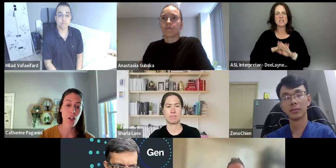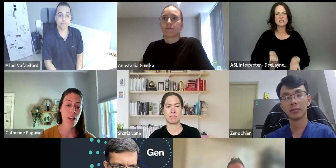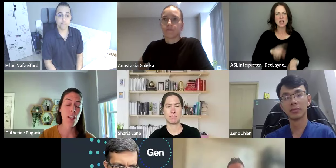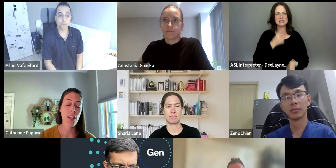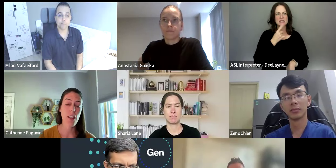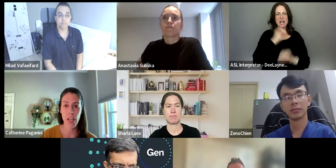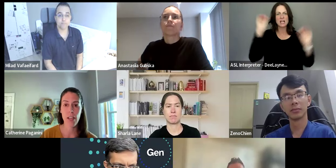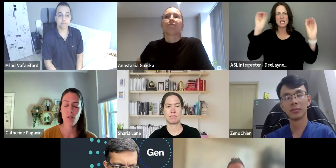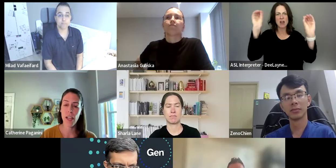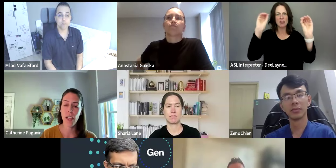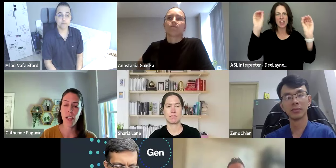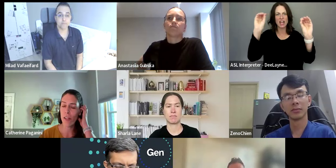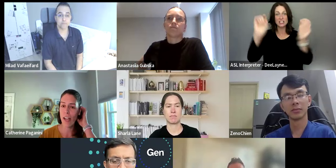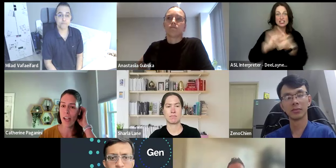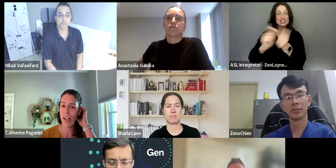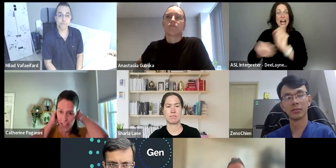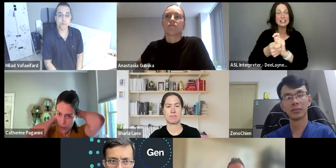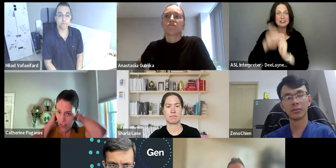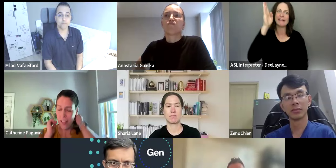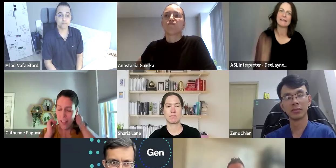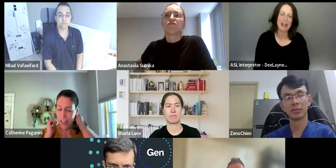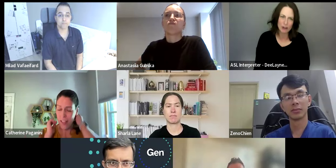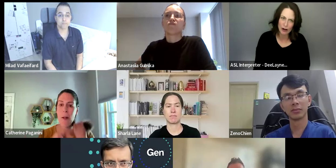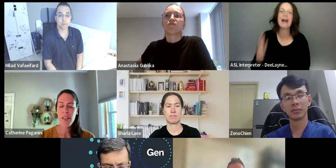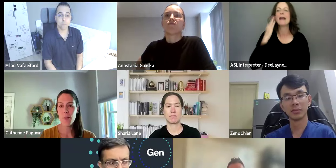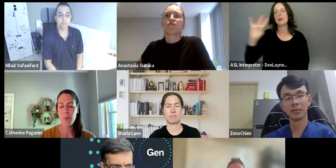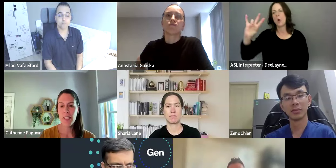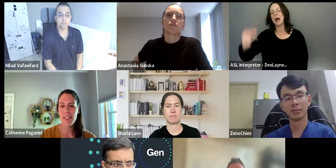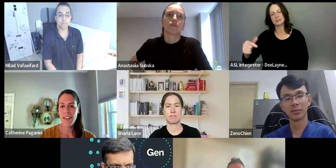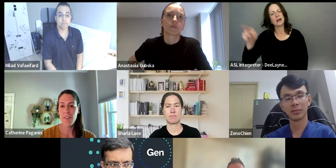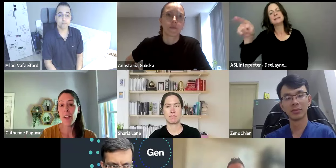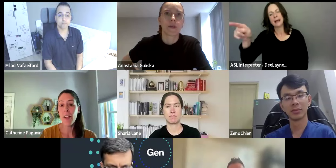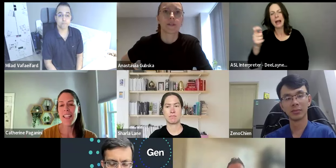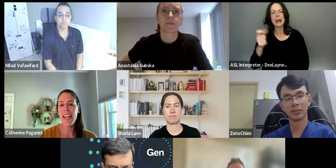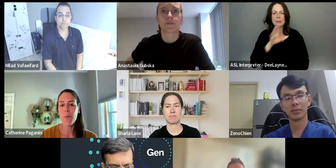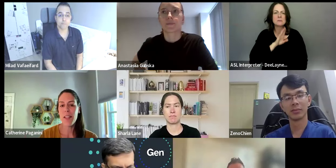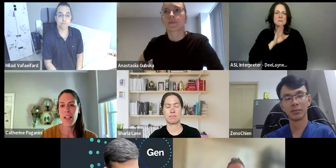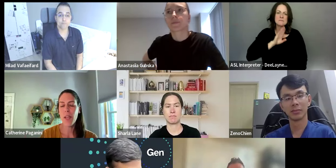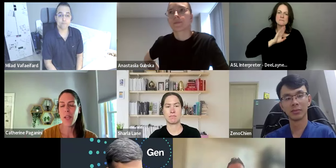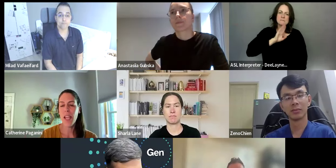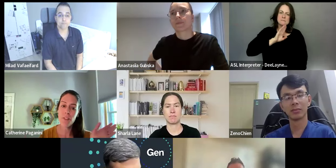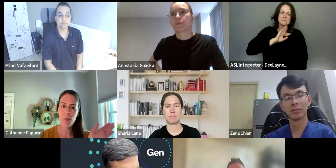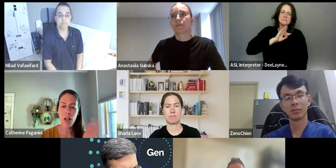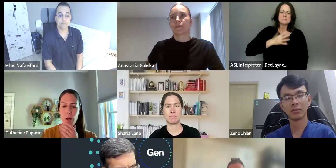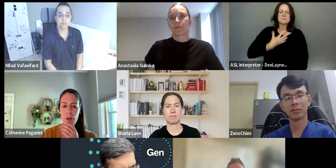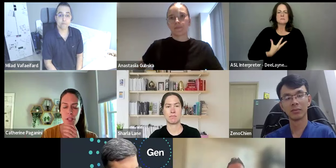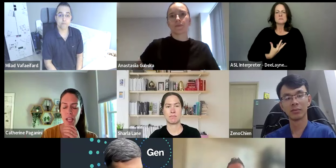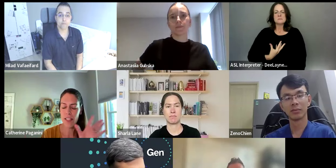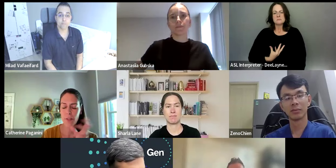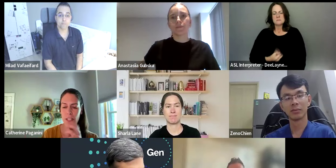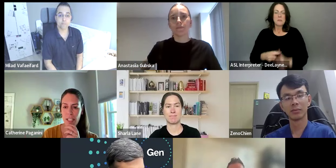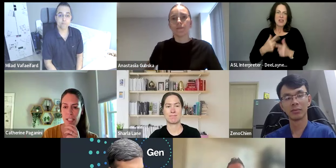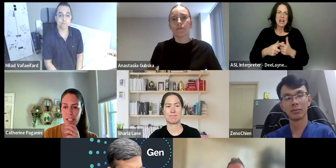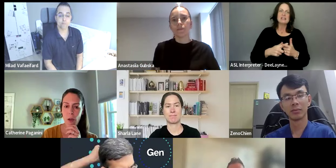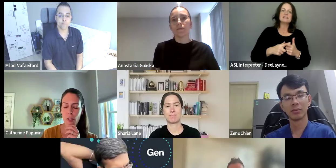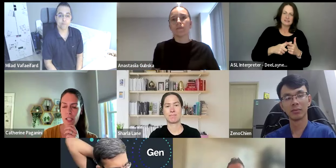say anything, nothing will change, right? And I know that Anastasia was a little bit felt like that, but then we had a different blog